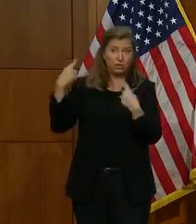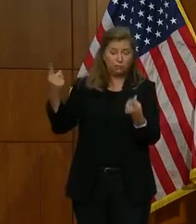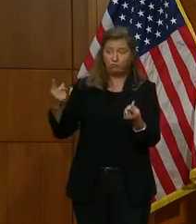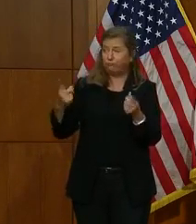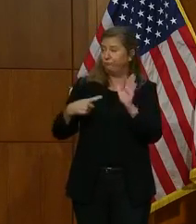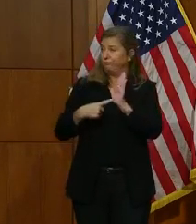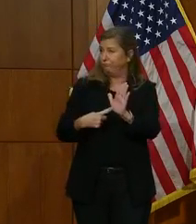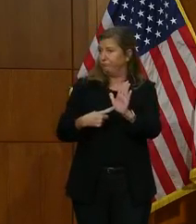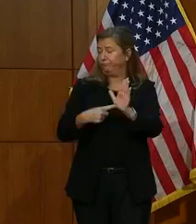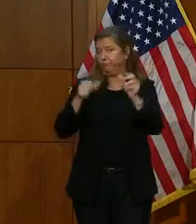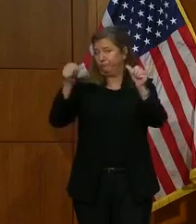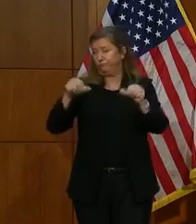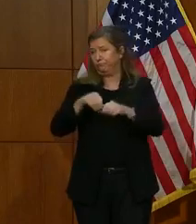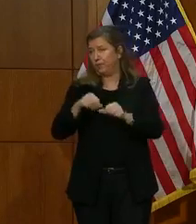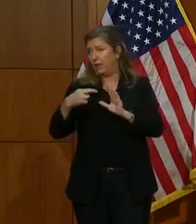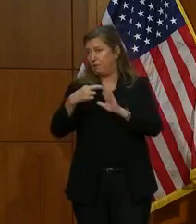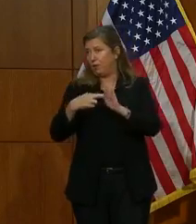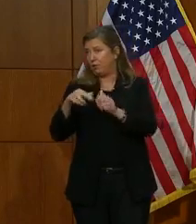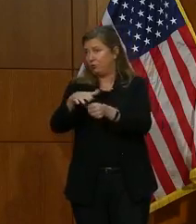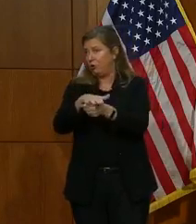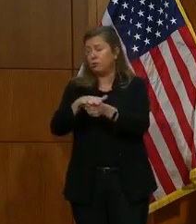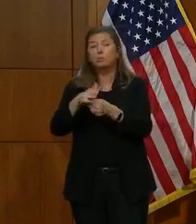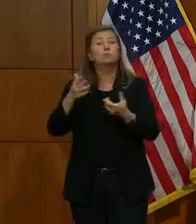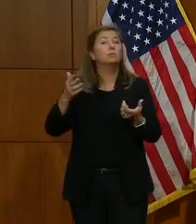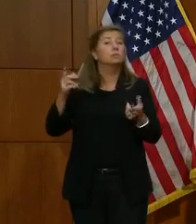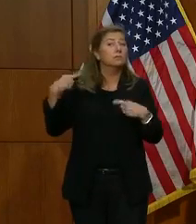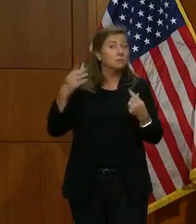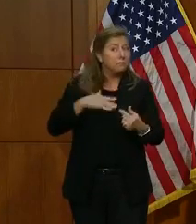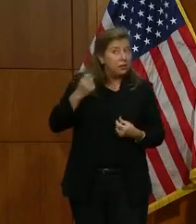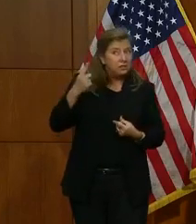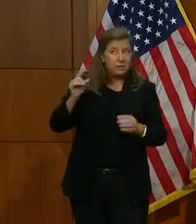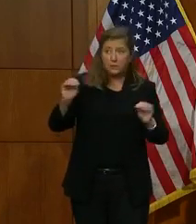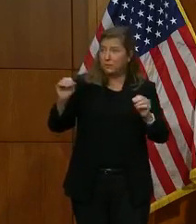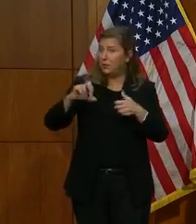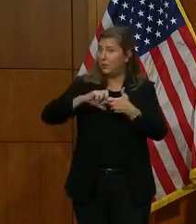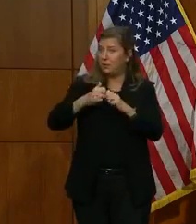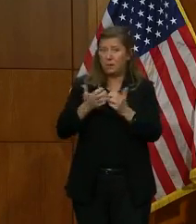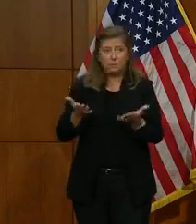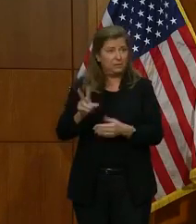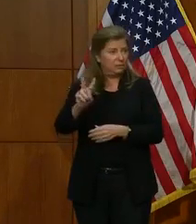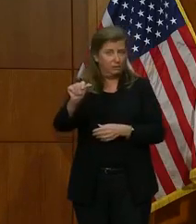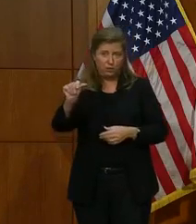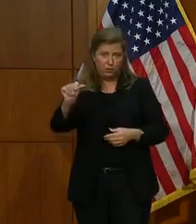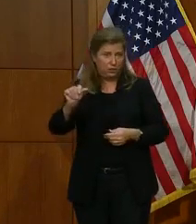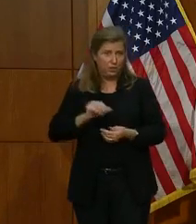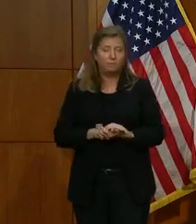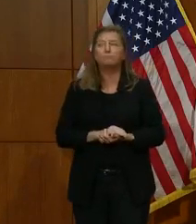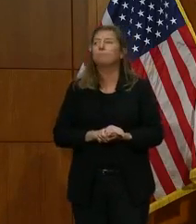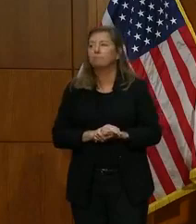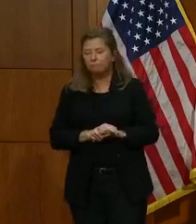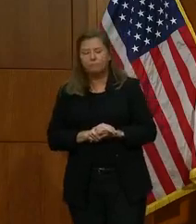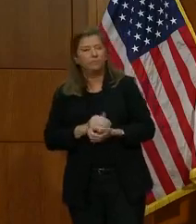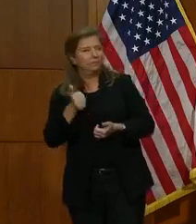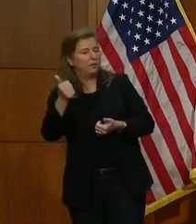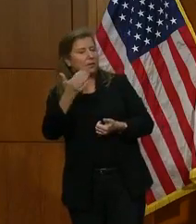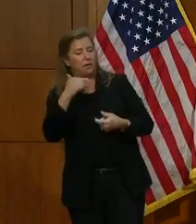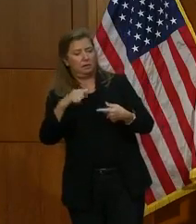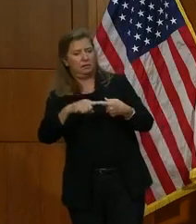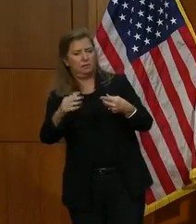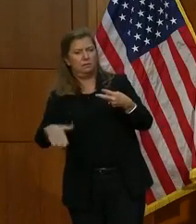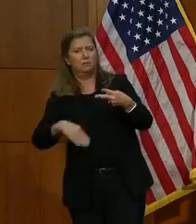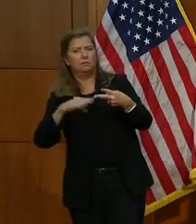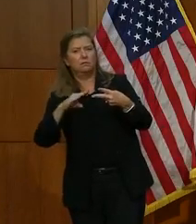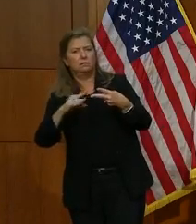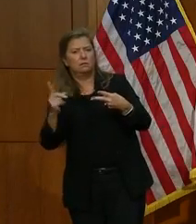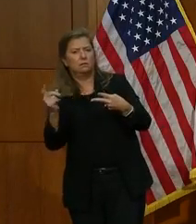to the registrars, and as far as I understand, there hasn't been any issues here in Virginia. Okay, great. And then second question, it kind of